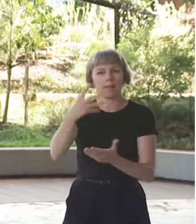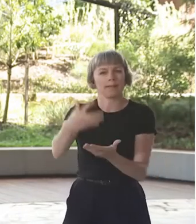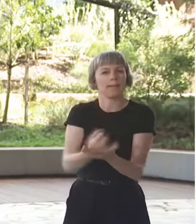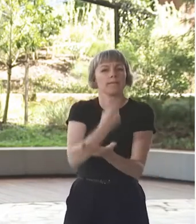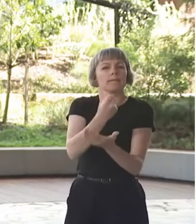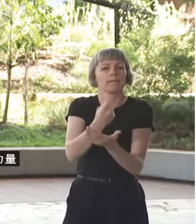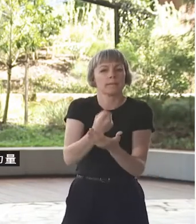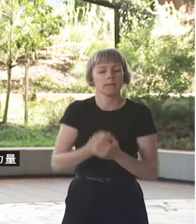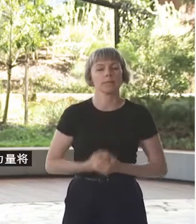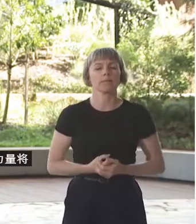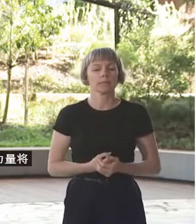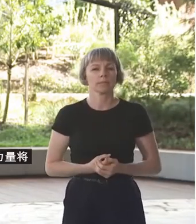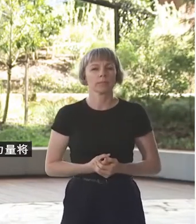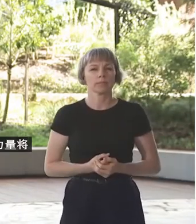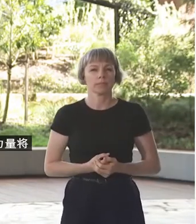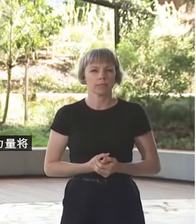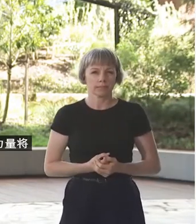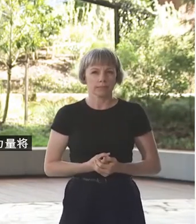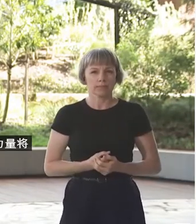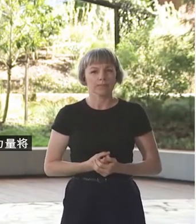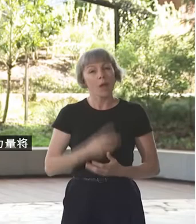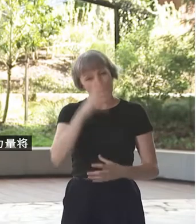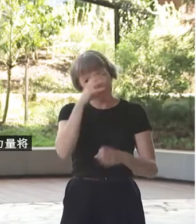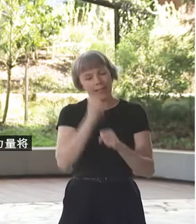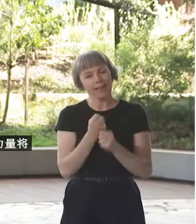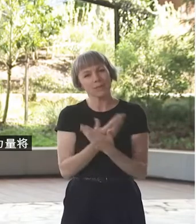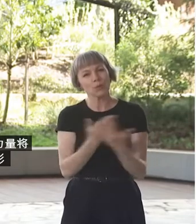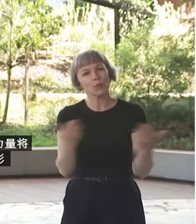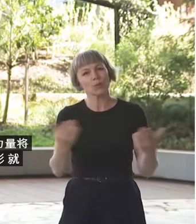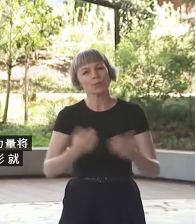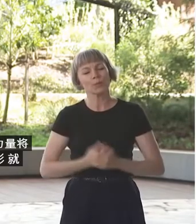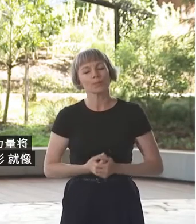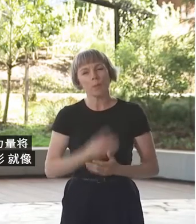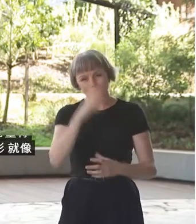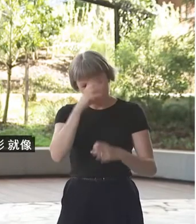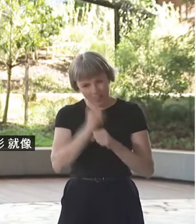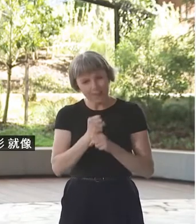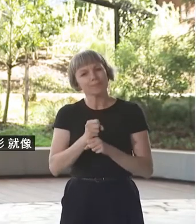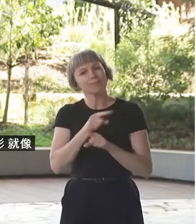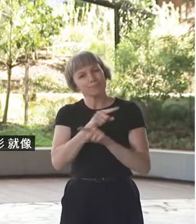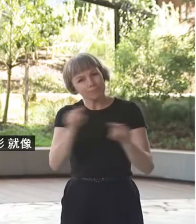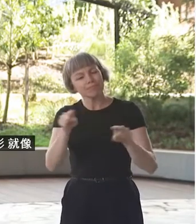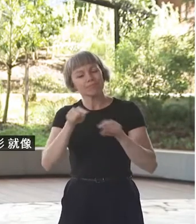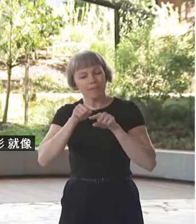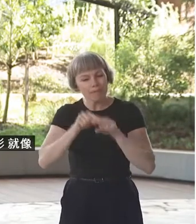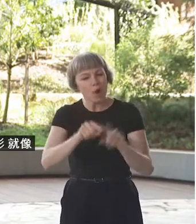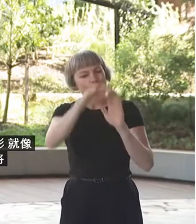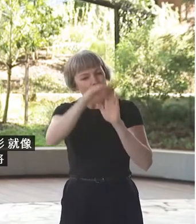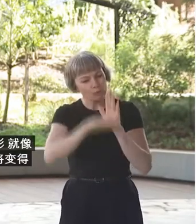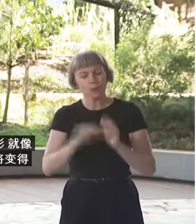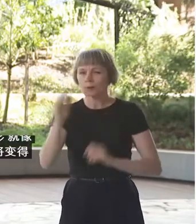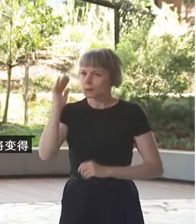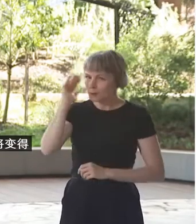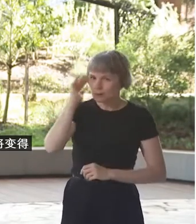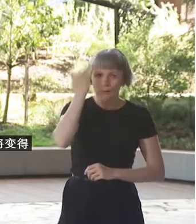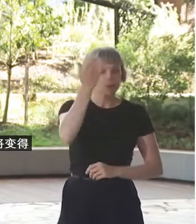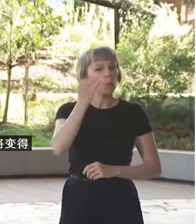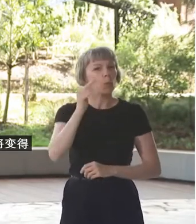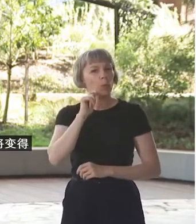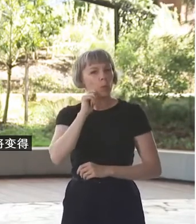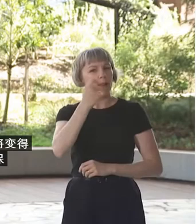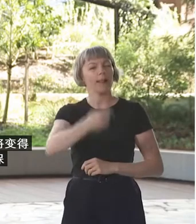people of New South Wales will shine through this outbreak as it has for the last 2 years, and we will come out